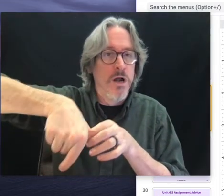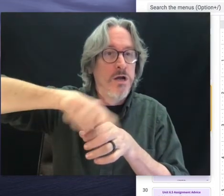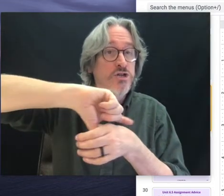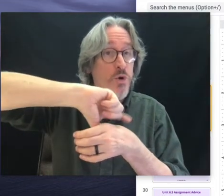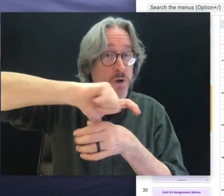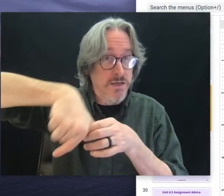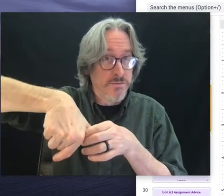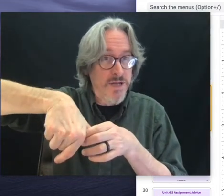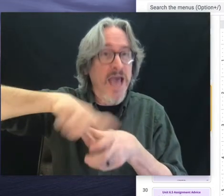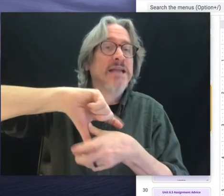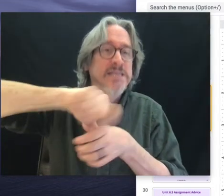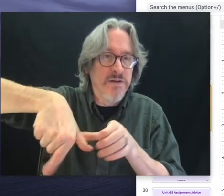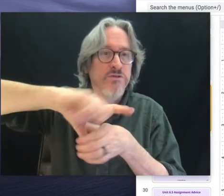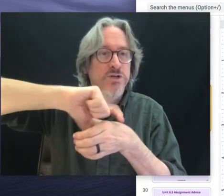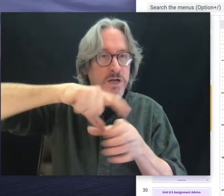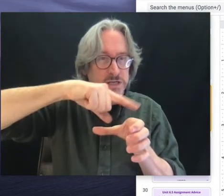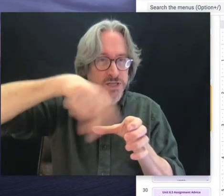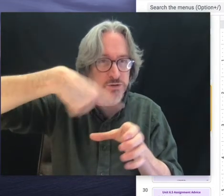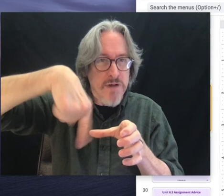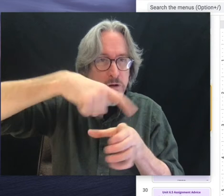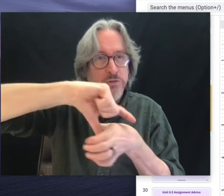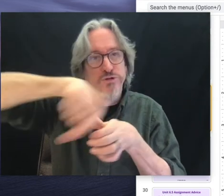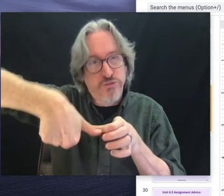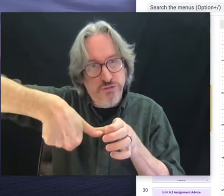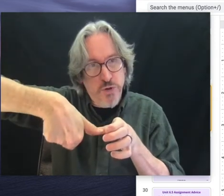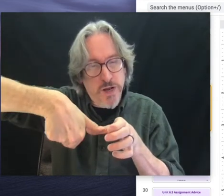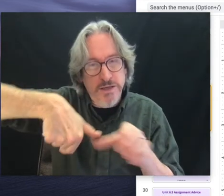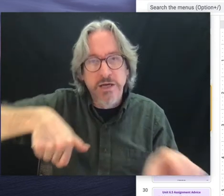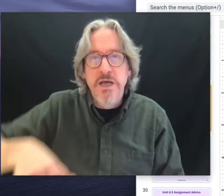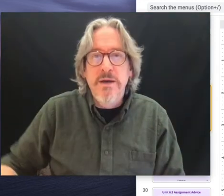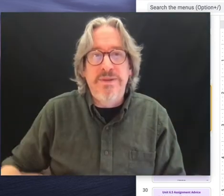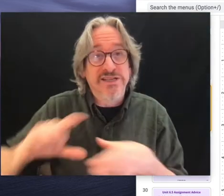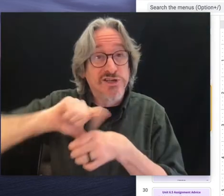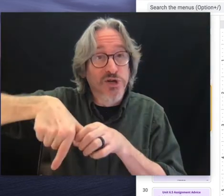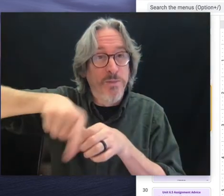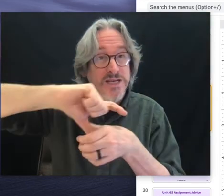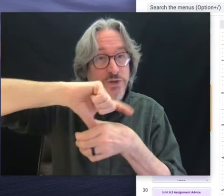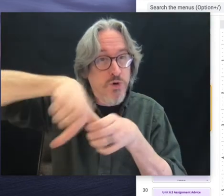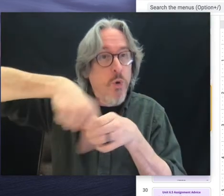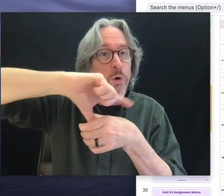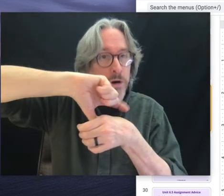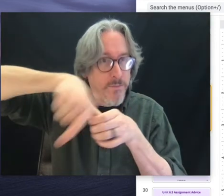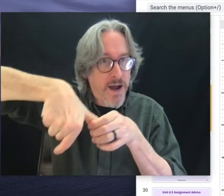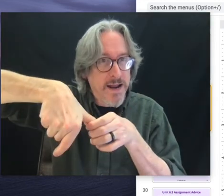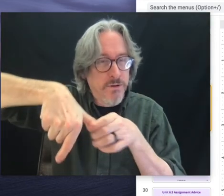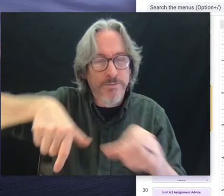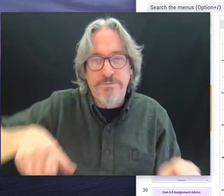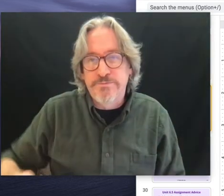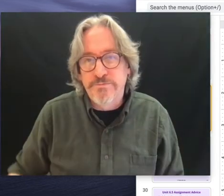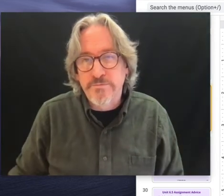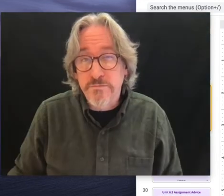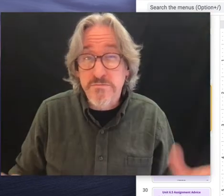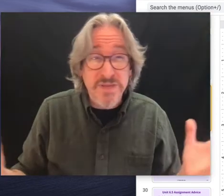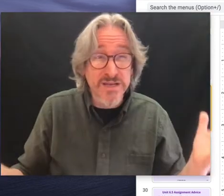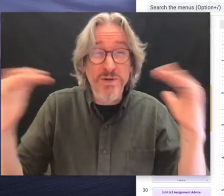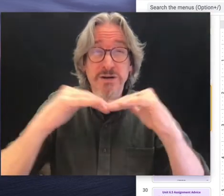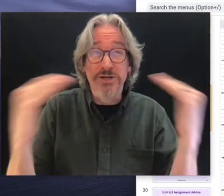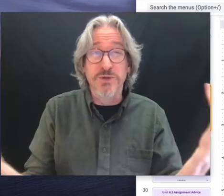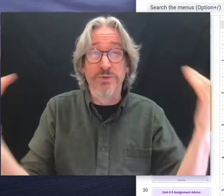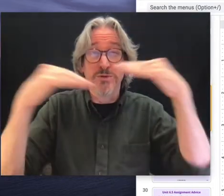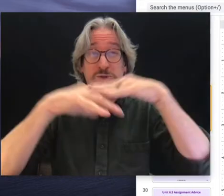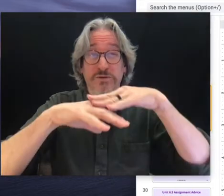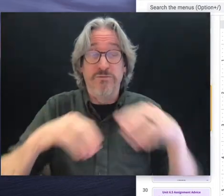for donut. And I'd seen it for donut because it's a round donut, but it's also because you core a pineapple. So